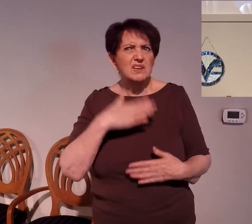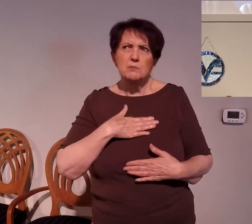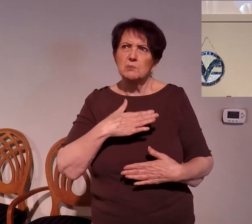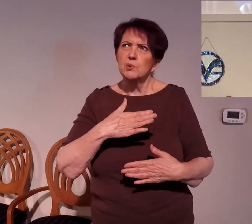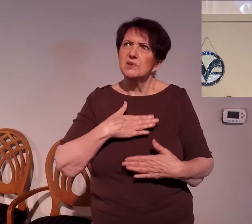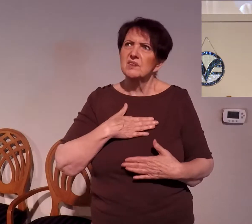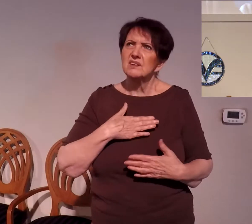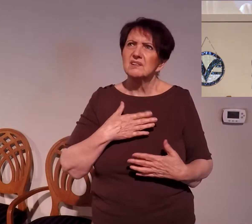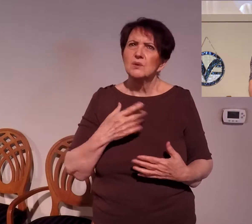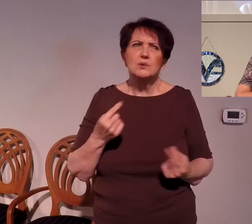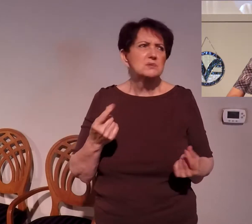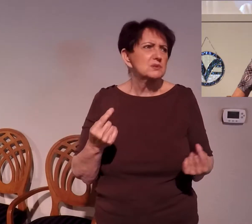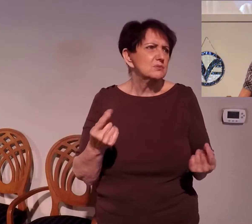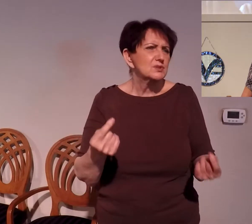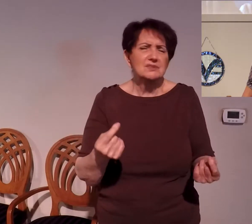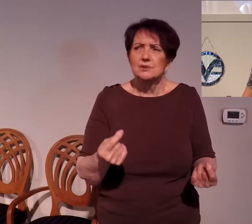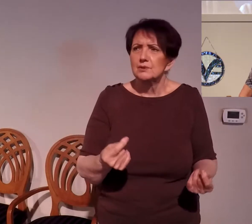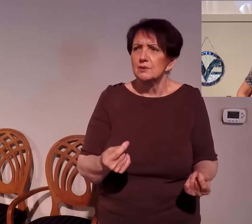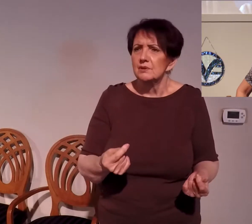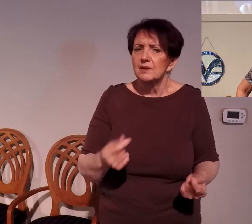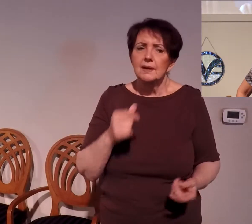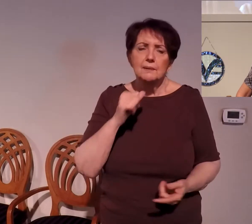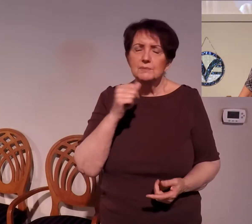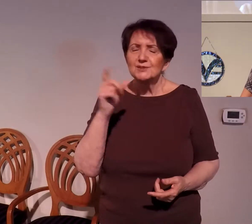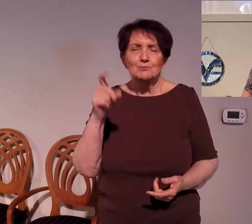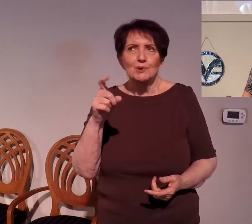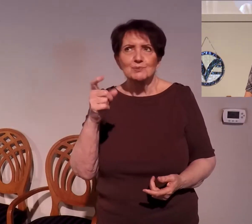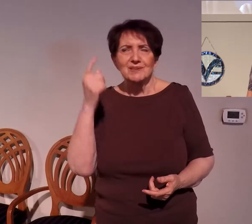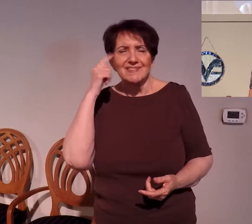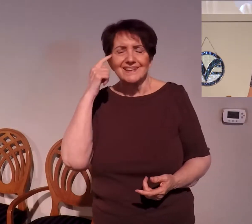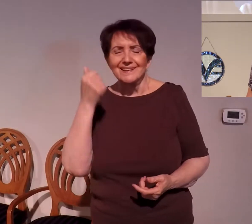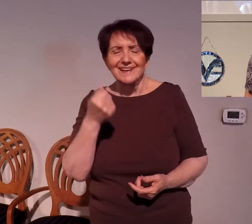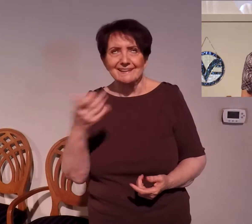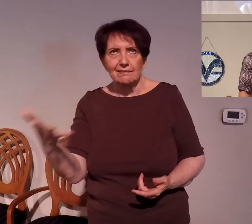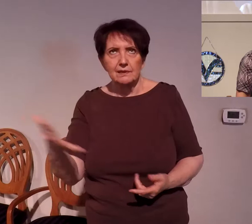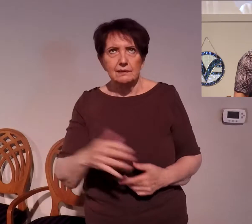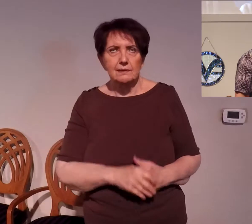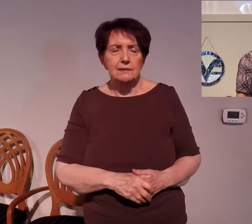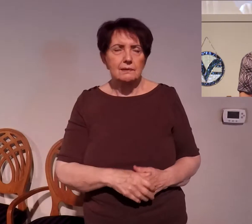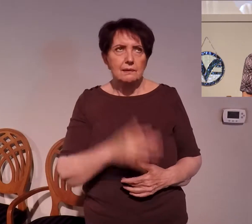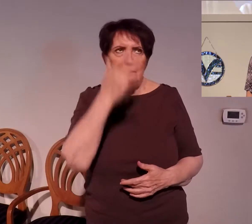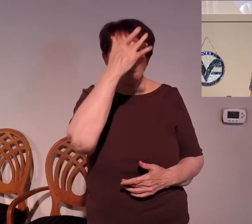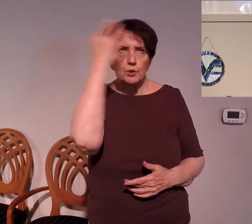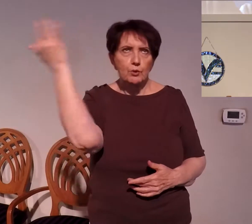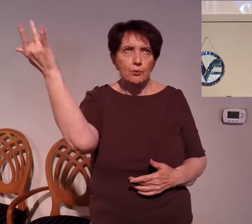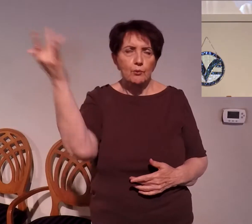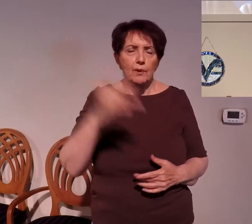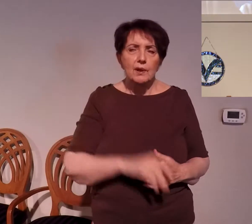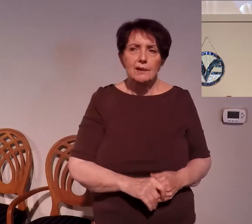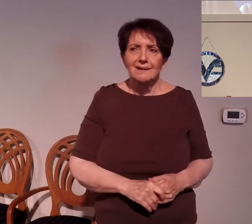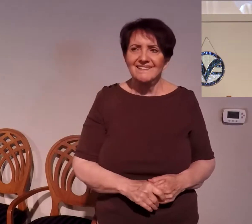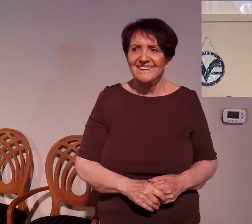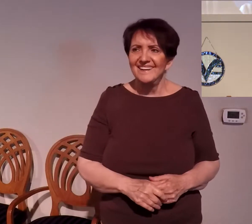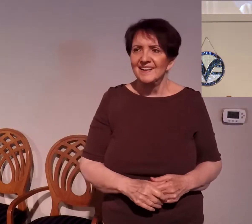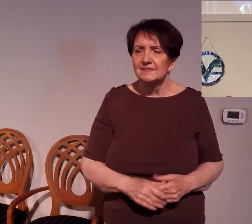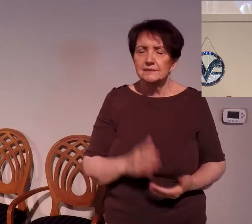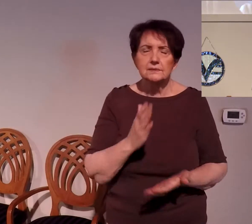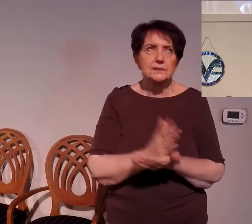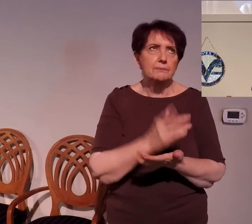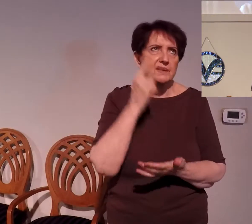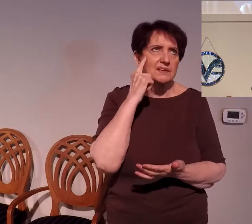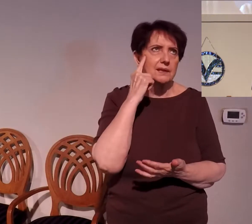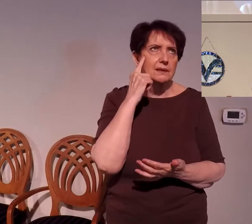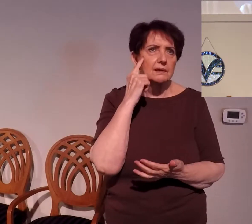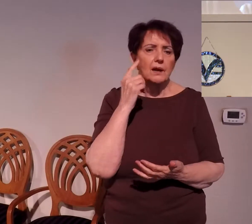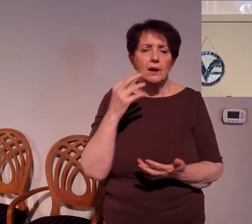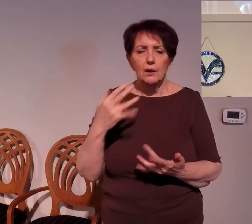be doing? I'm breathing. Oh, I'm not supposed to be thinking anything. Oh, right. Okay. I'm not supposed to be thinking. Stop thinking. Stop thinking. Oh, wait.